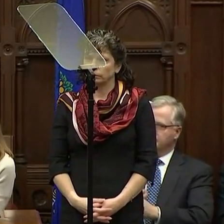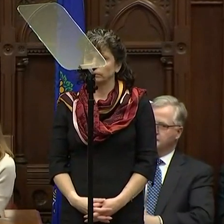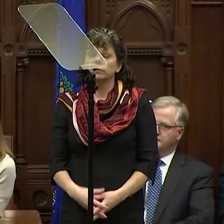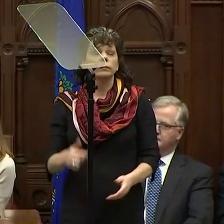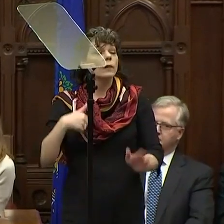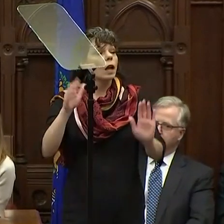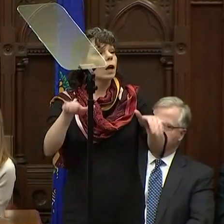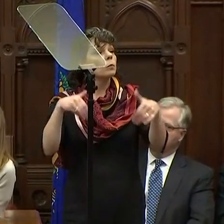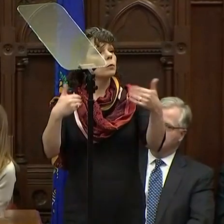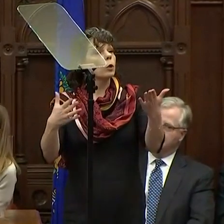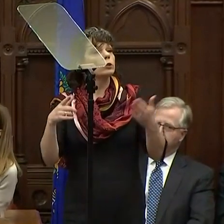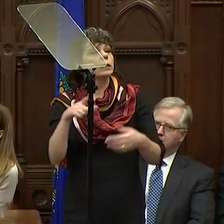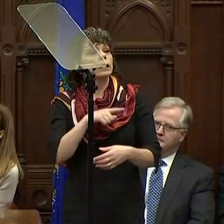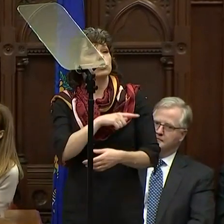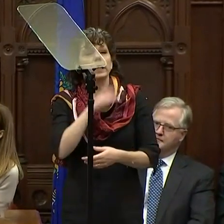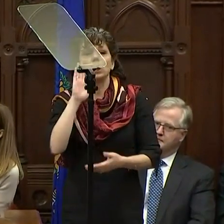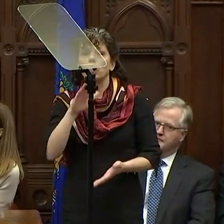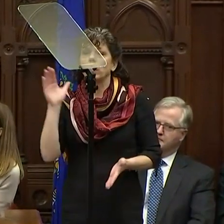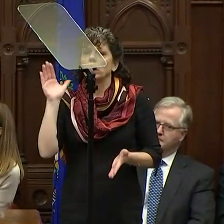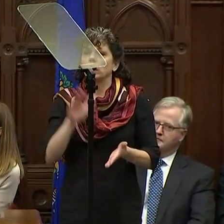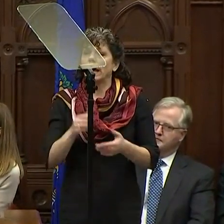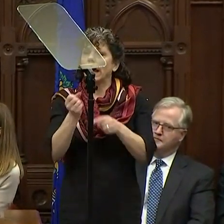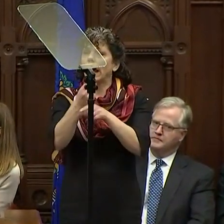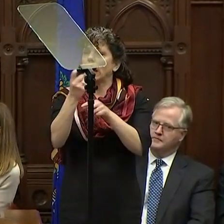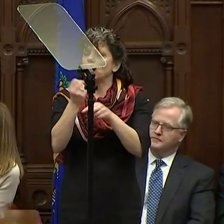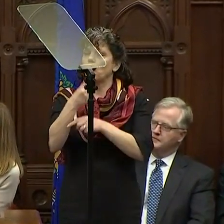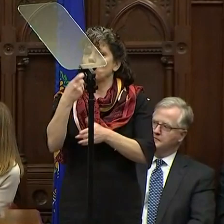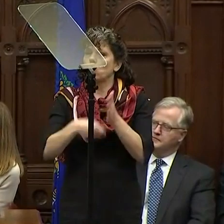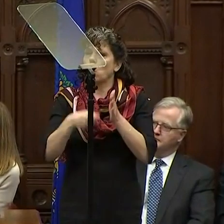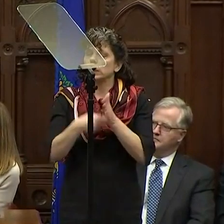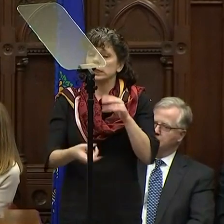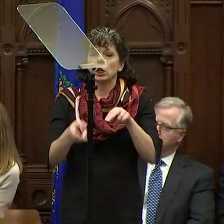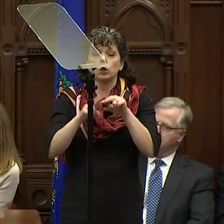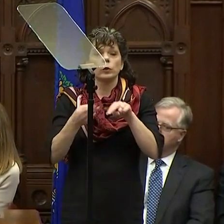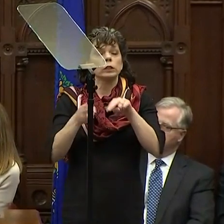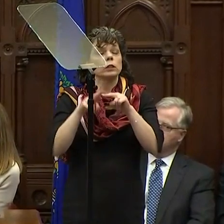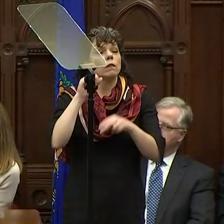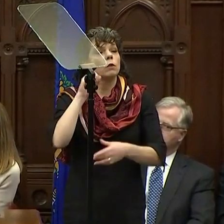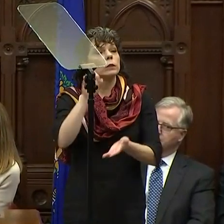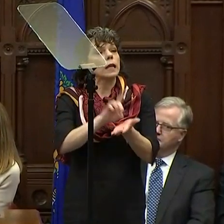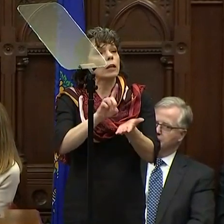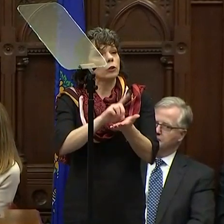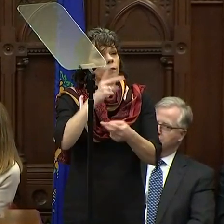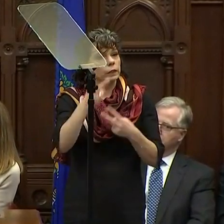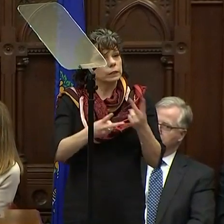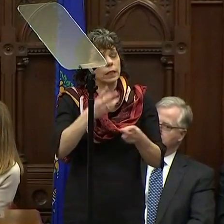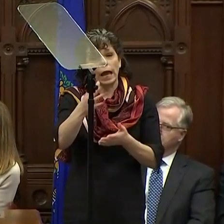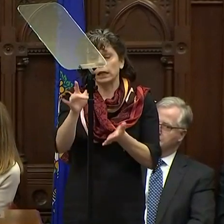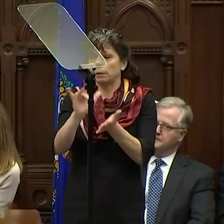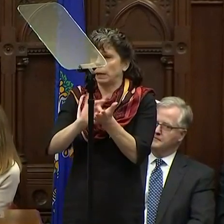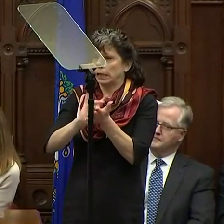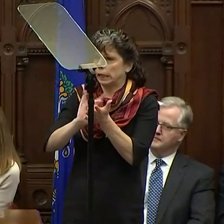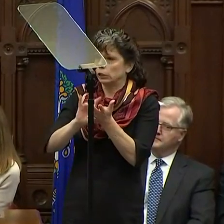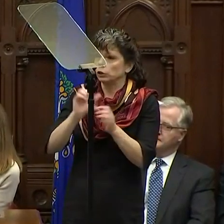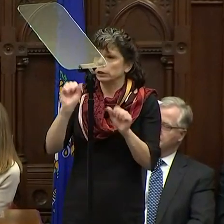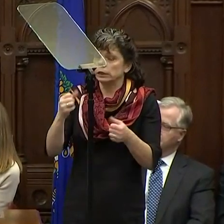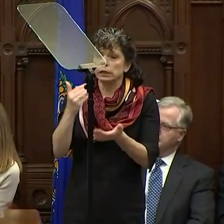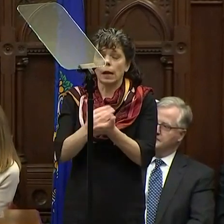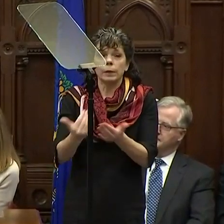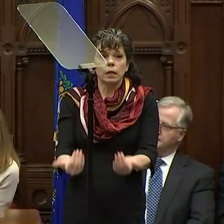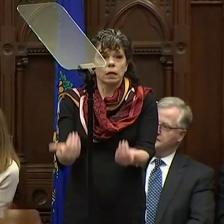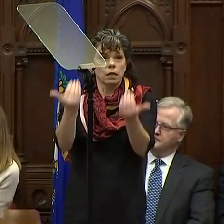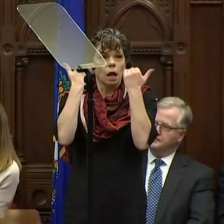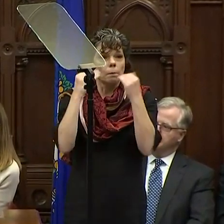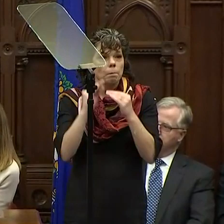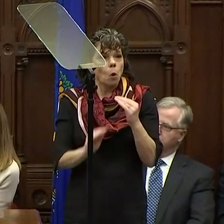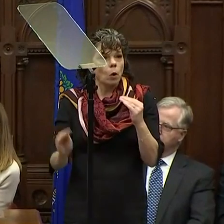I'm proposing legislation that will curb annual cost increases so doctors' visits and prescription drugs stop consuming more